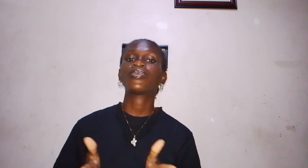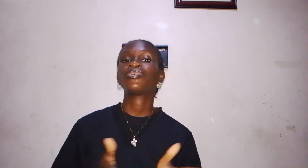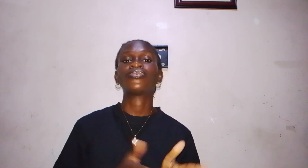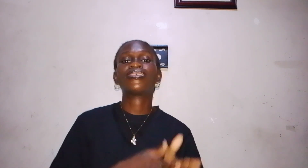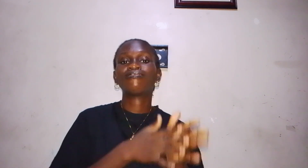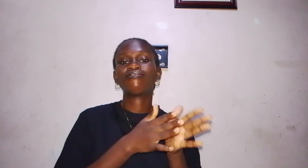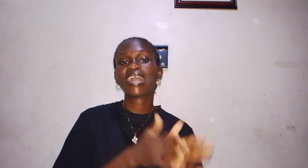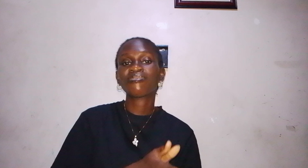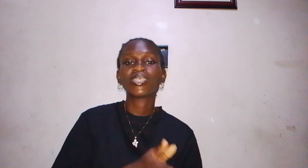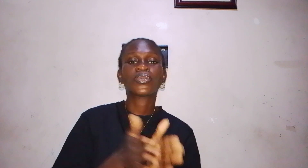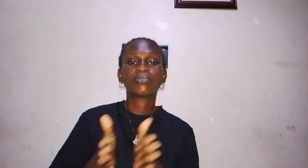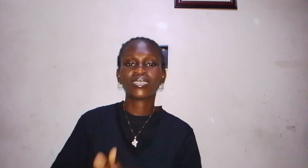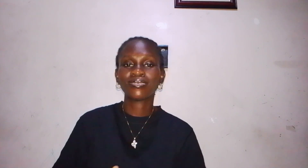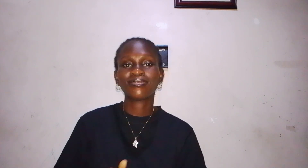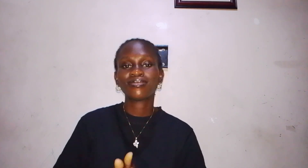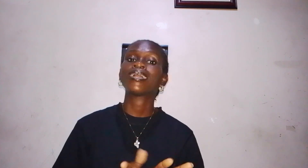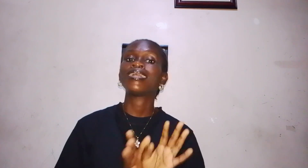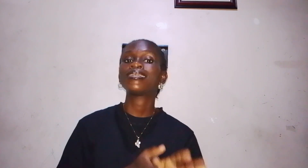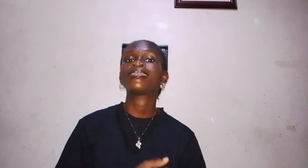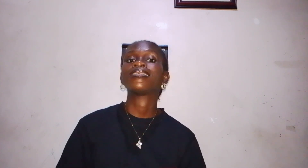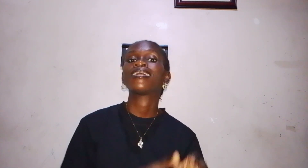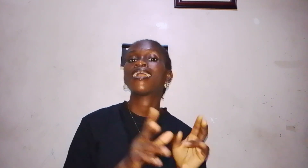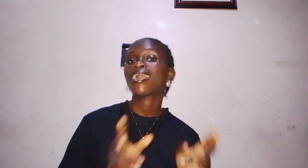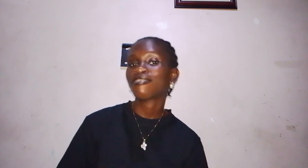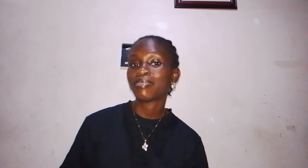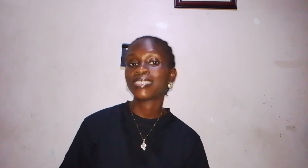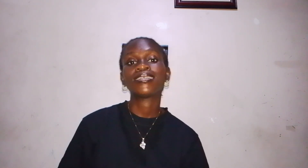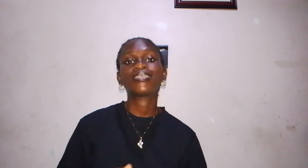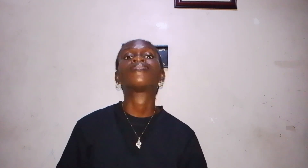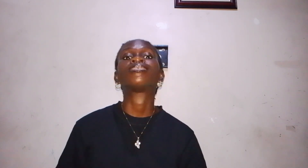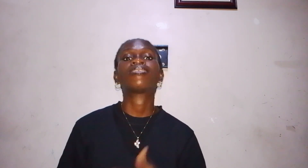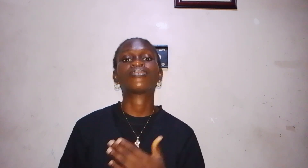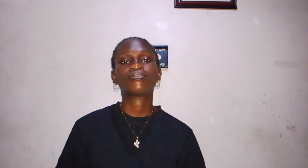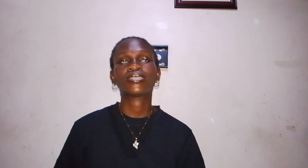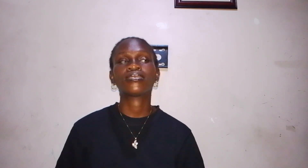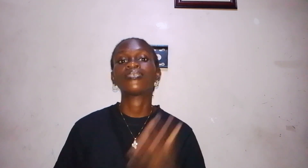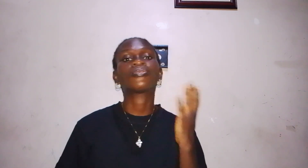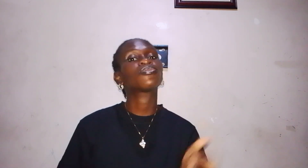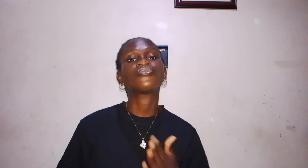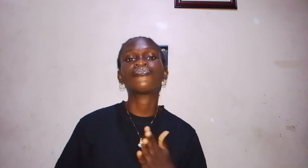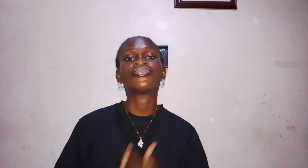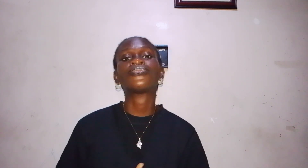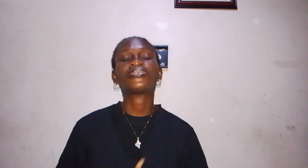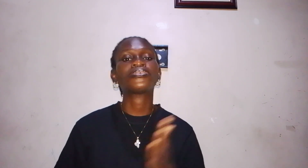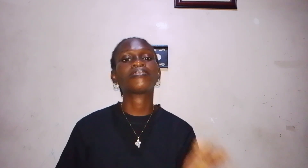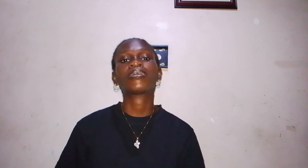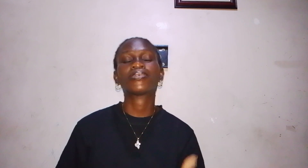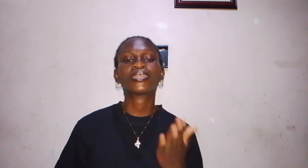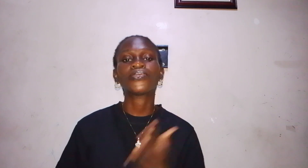That's where your alphabet comes in. That's why learning the alphabet in NSL is very much important. It comes through for you when you don't remember a particular